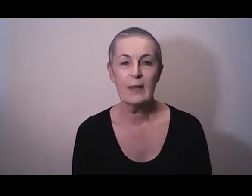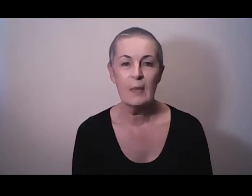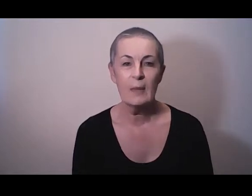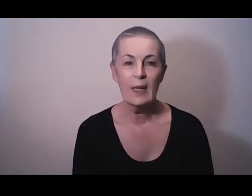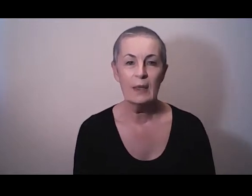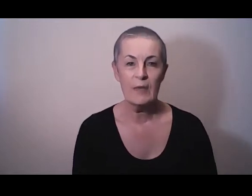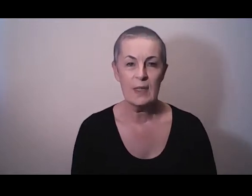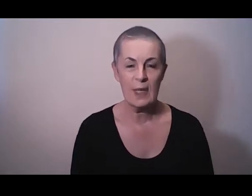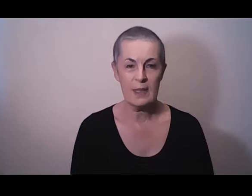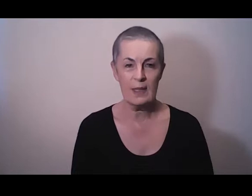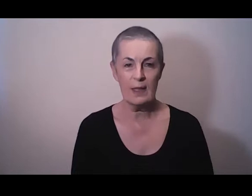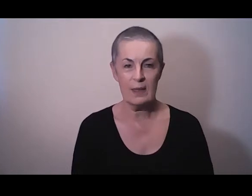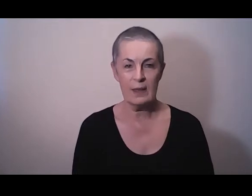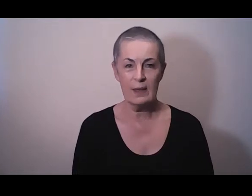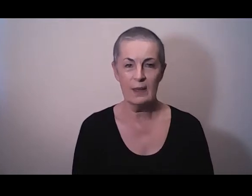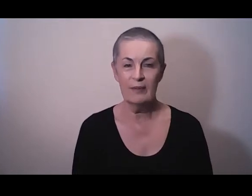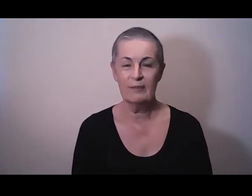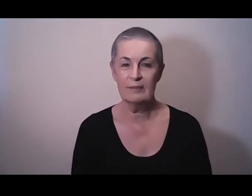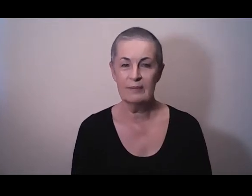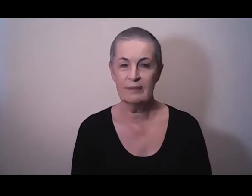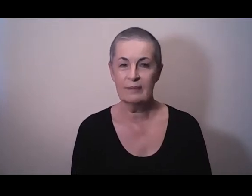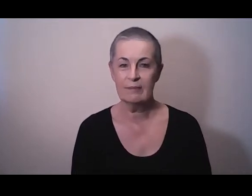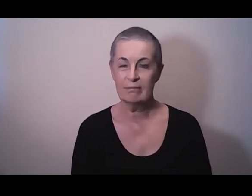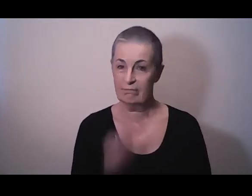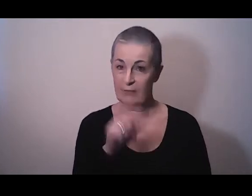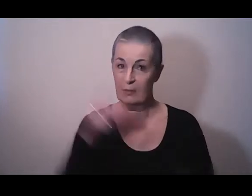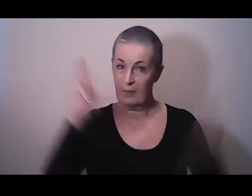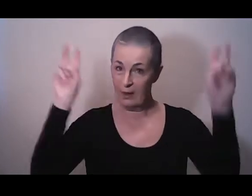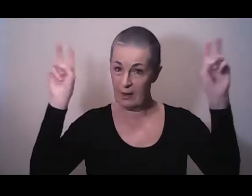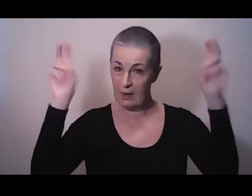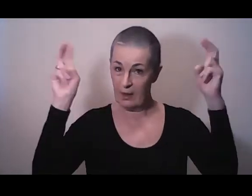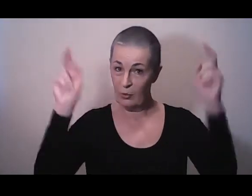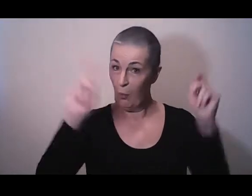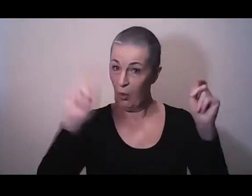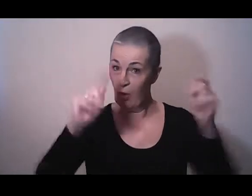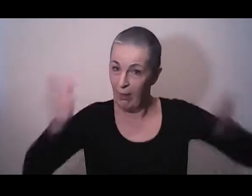And the name again of this exercise, Nadia? Is lifting up the ball.